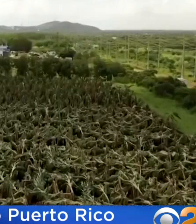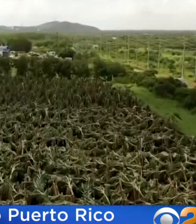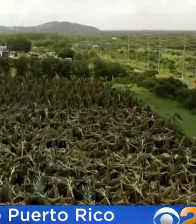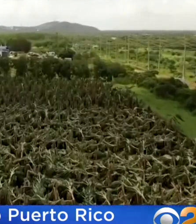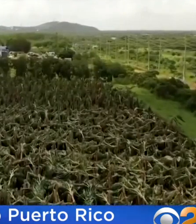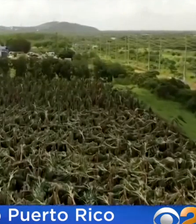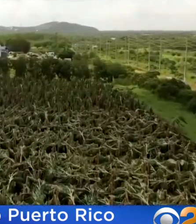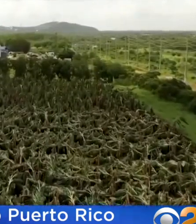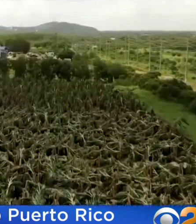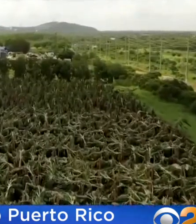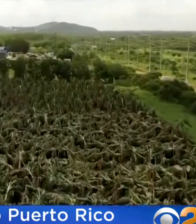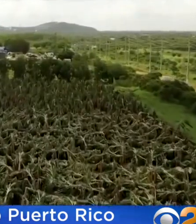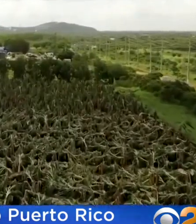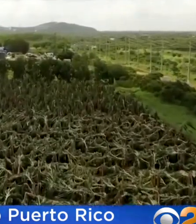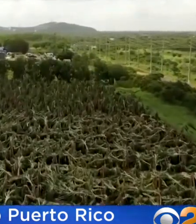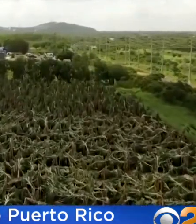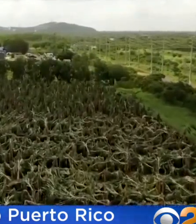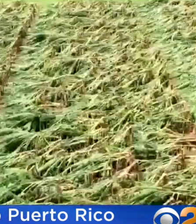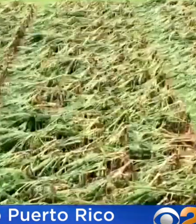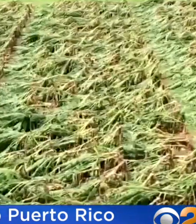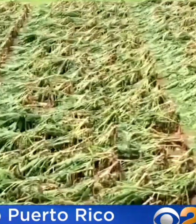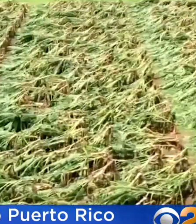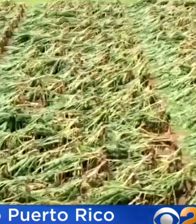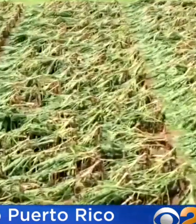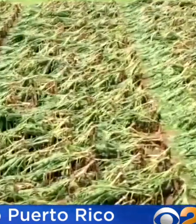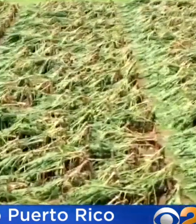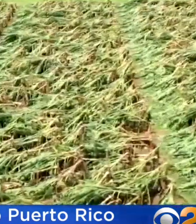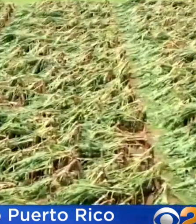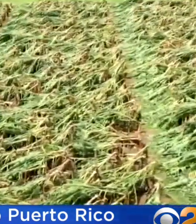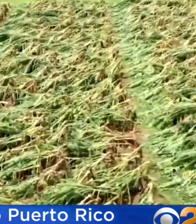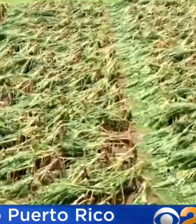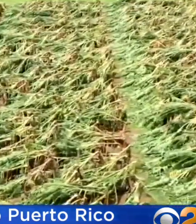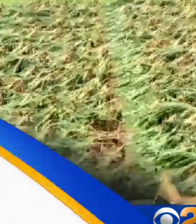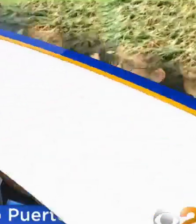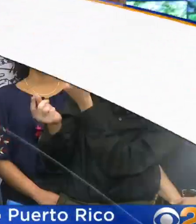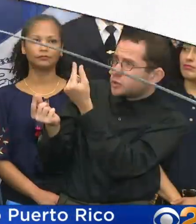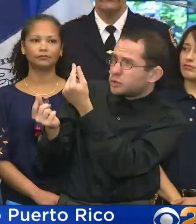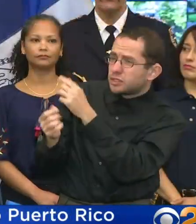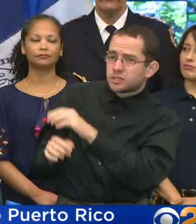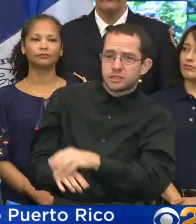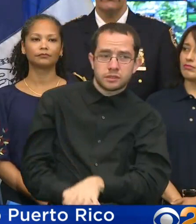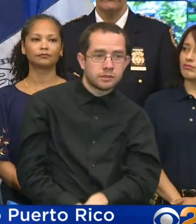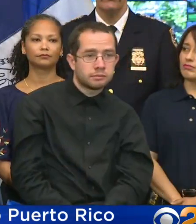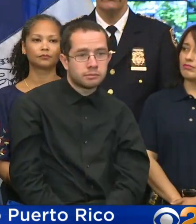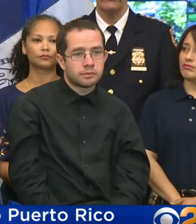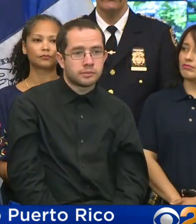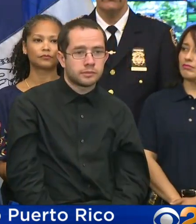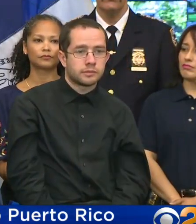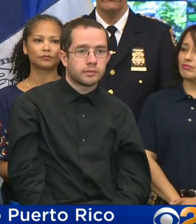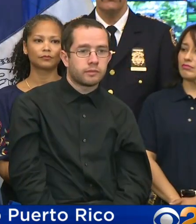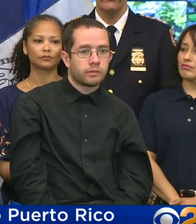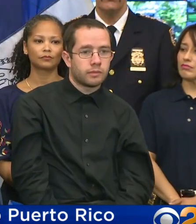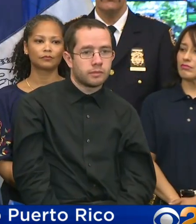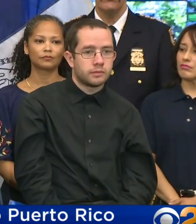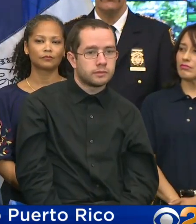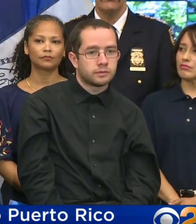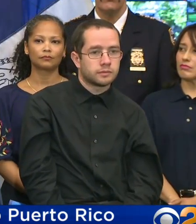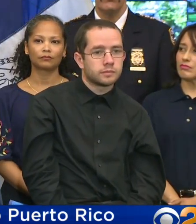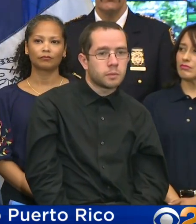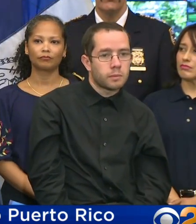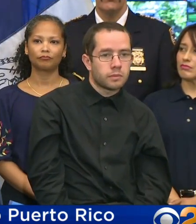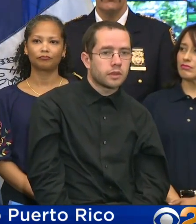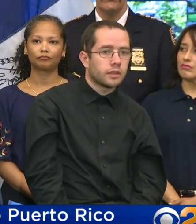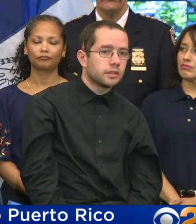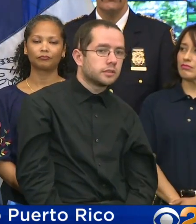plantains, bananas, dairy products all underwater and ruined. We deployed a team to join the Puerto Rican Emergency